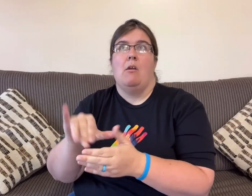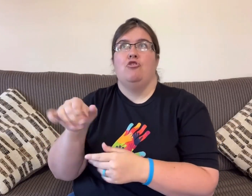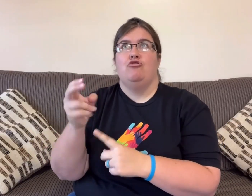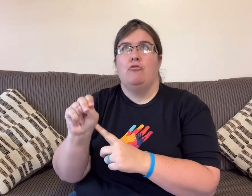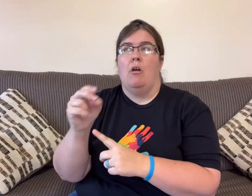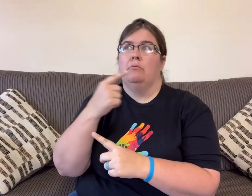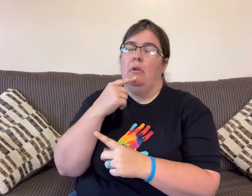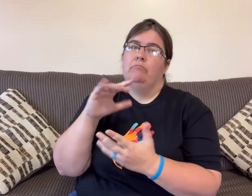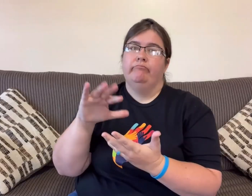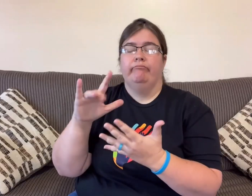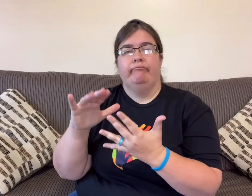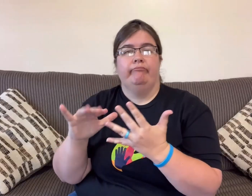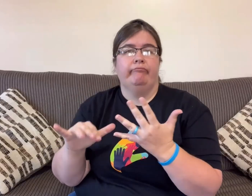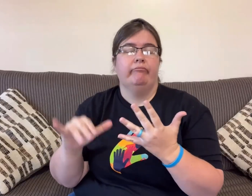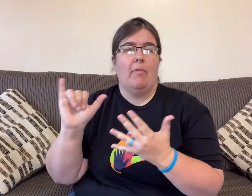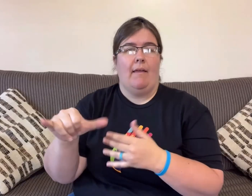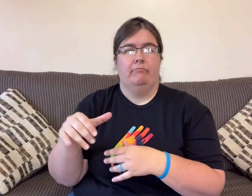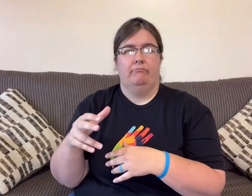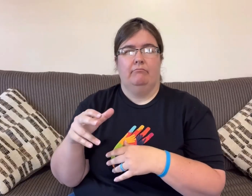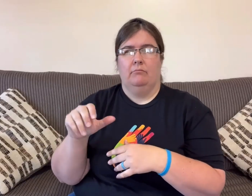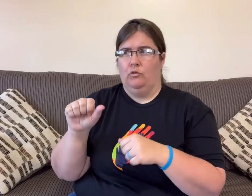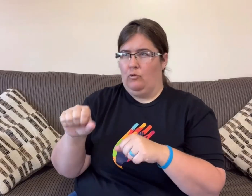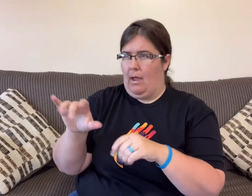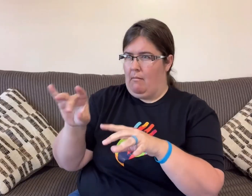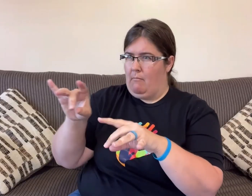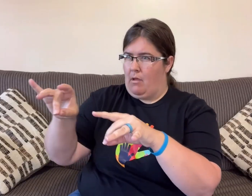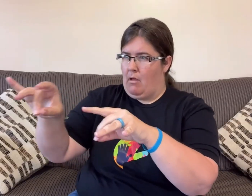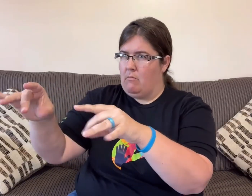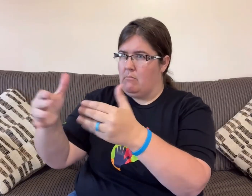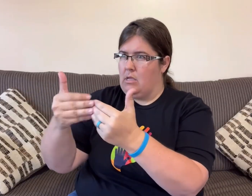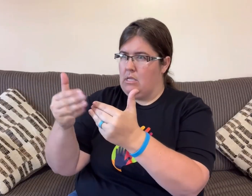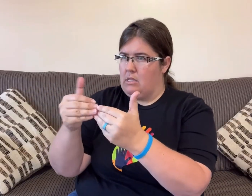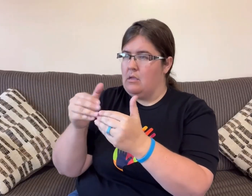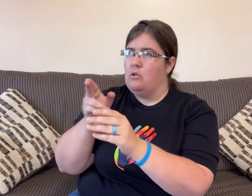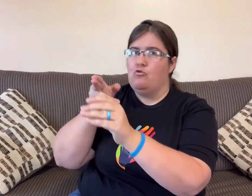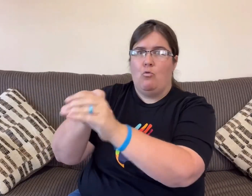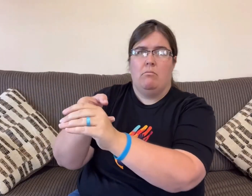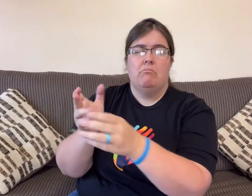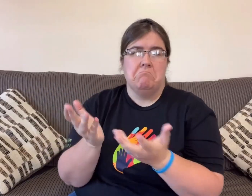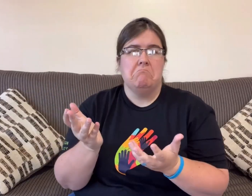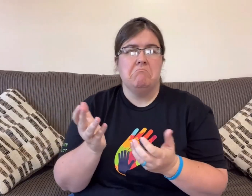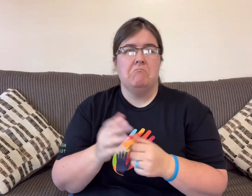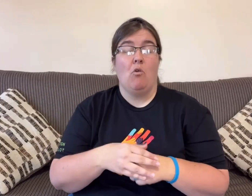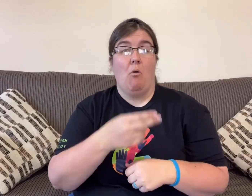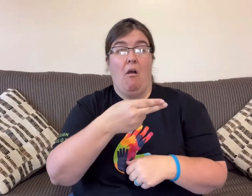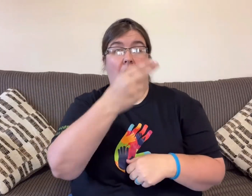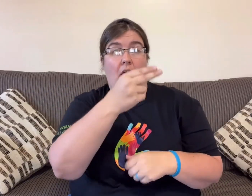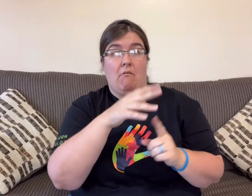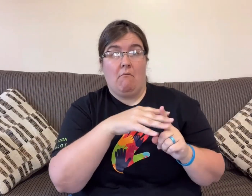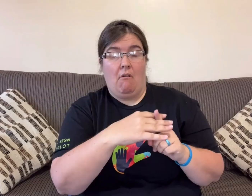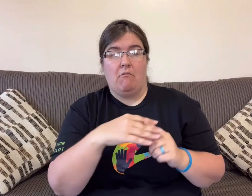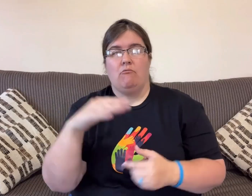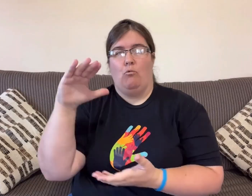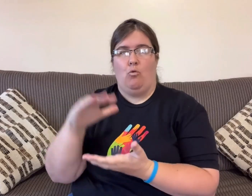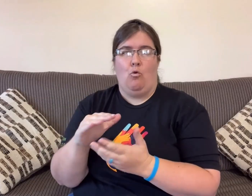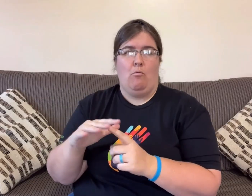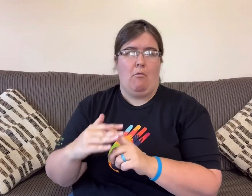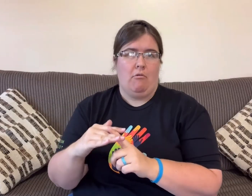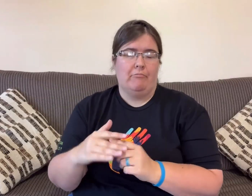over and over again, like, and John said this, and John said that. So you can pick up easily who or what is being talked about. So that's the difference between high and